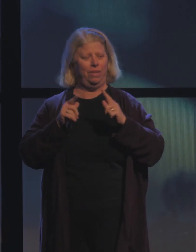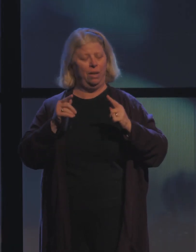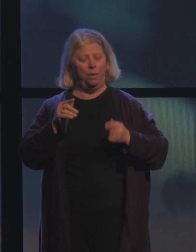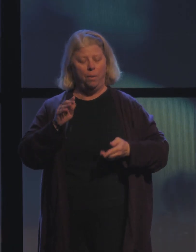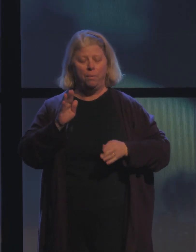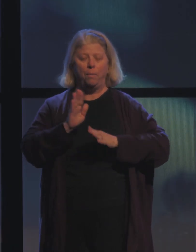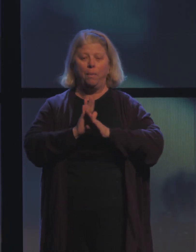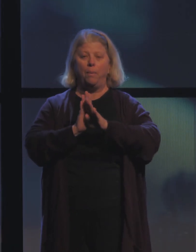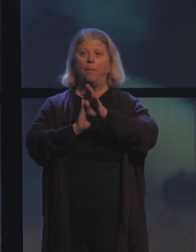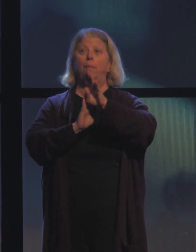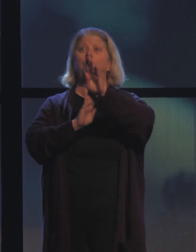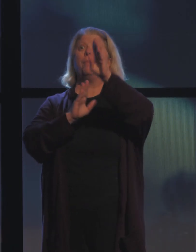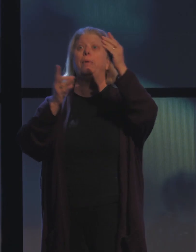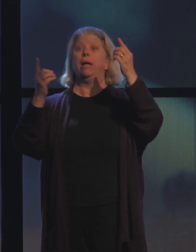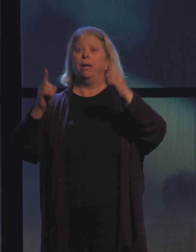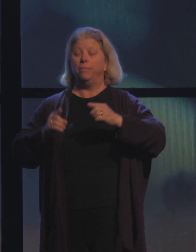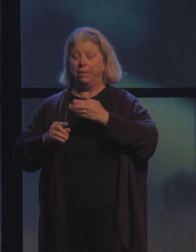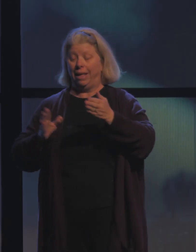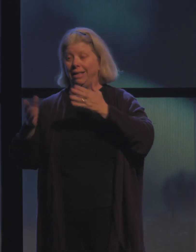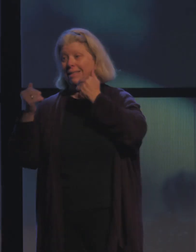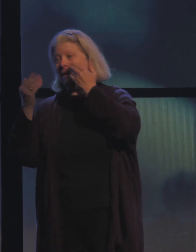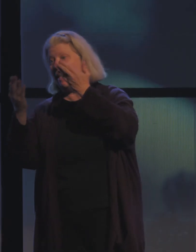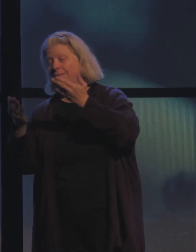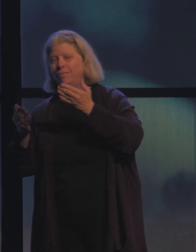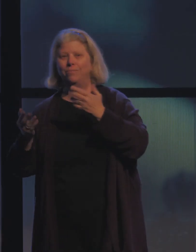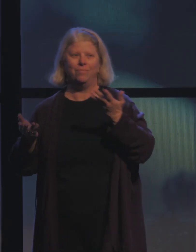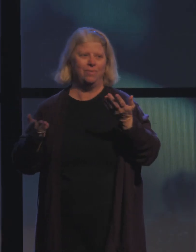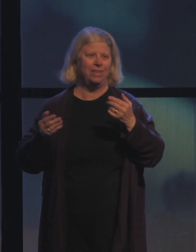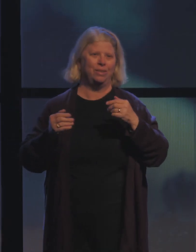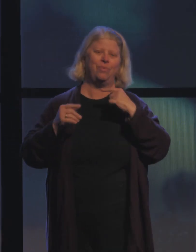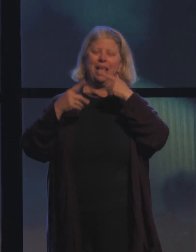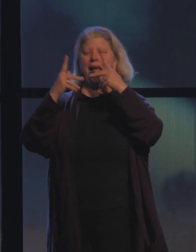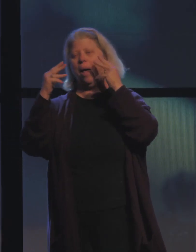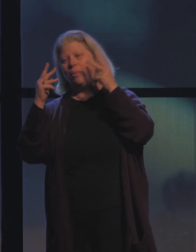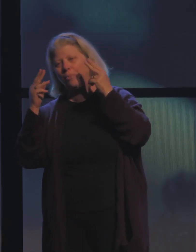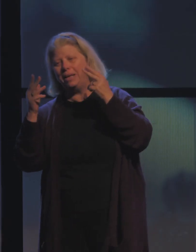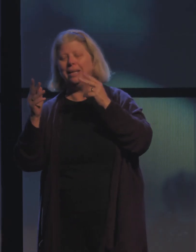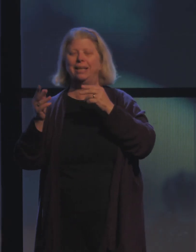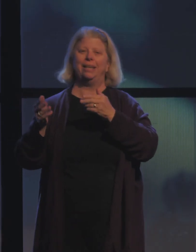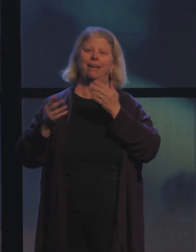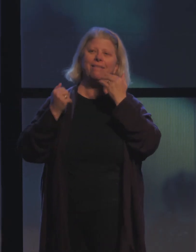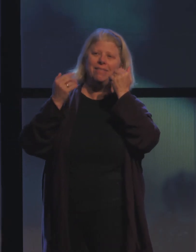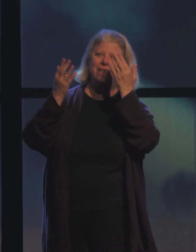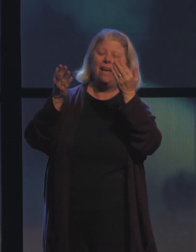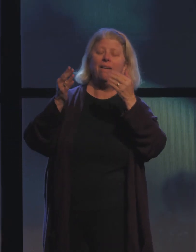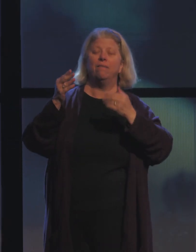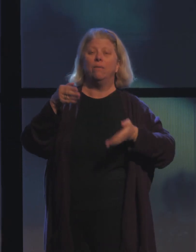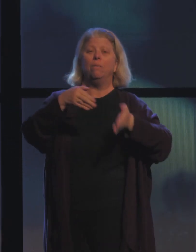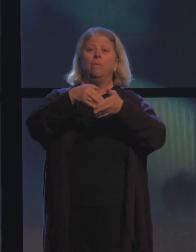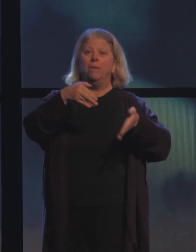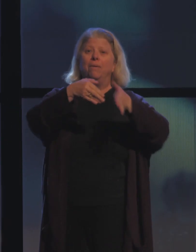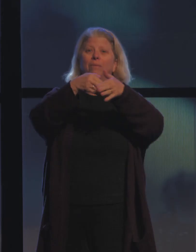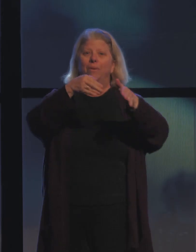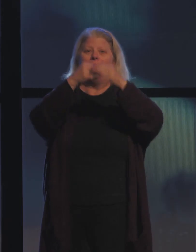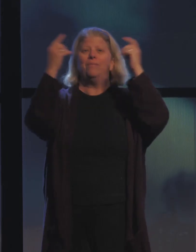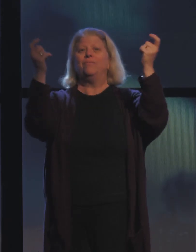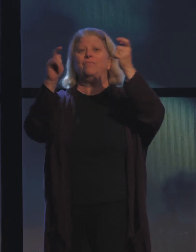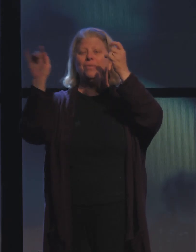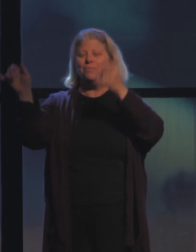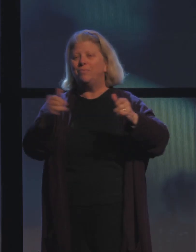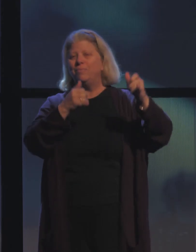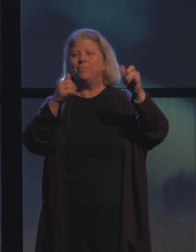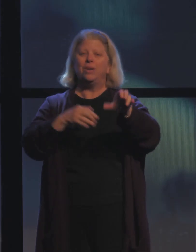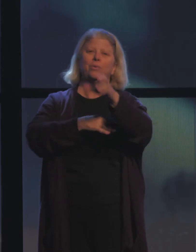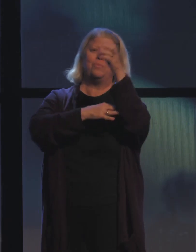and build up and build up. You have Thanksgiving. Well, really, there's Halloween, but you have Thanksgiving that's building to the festivities and the Christmas tree